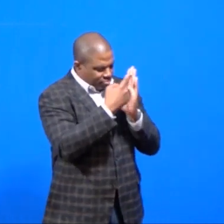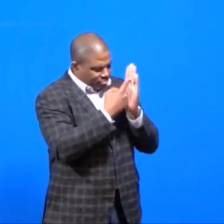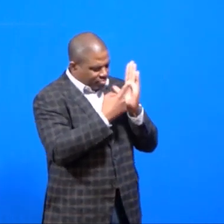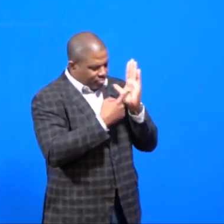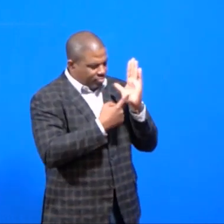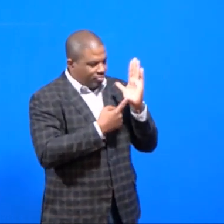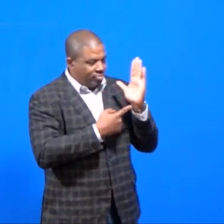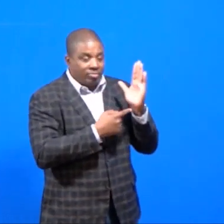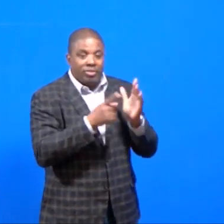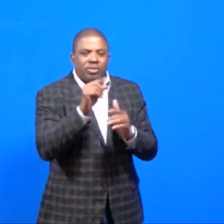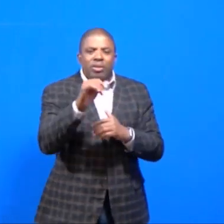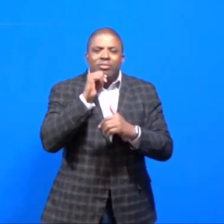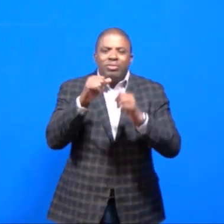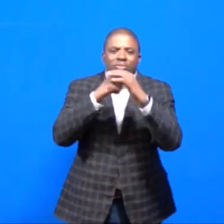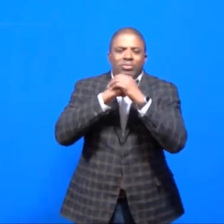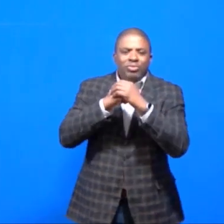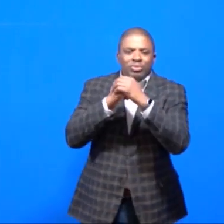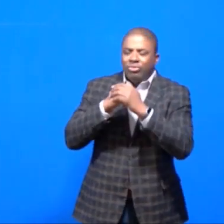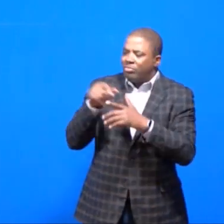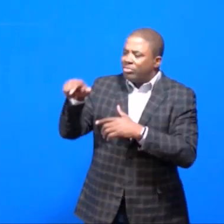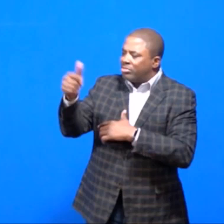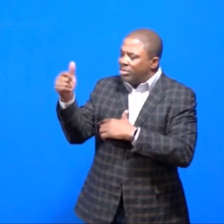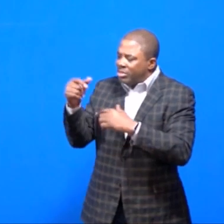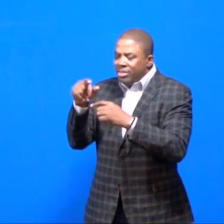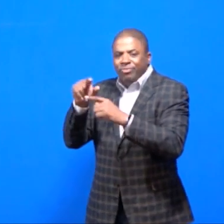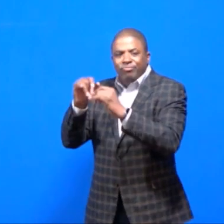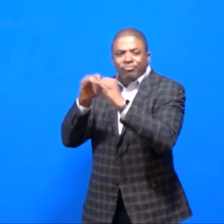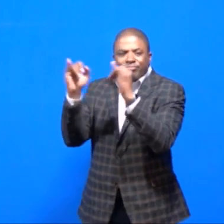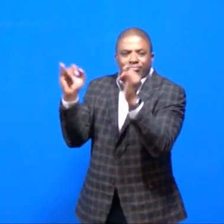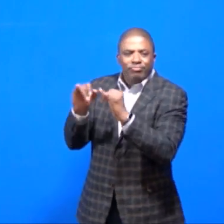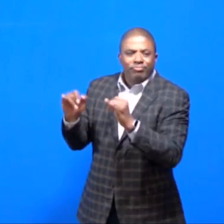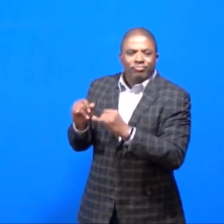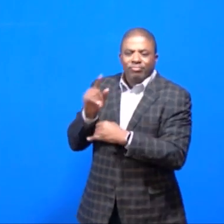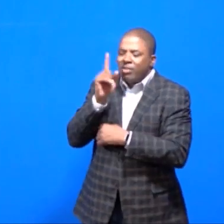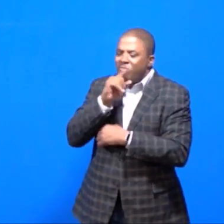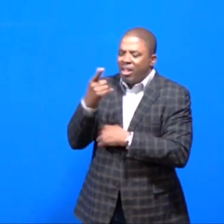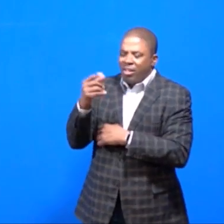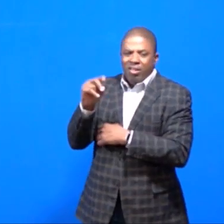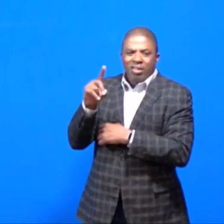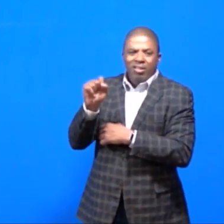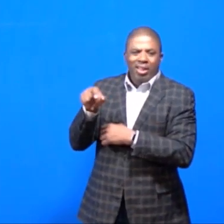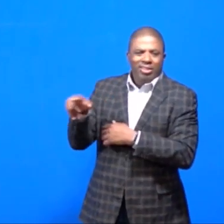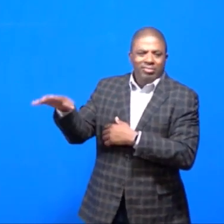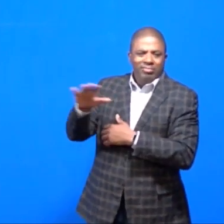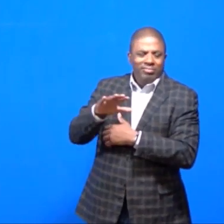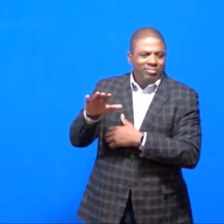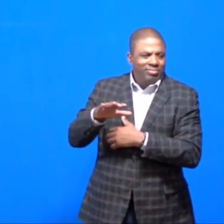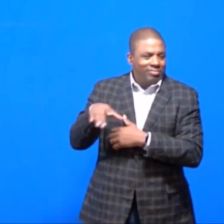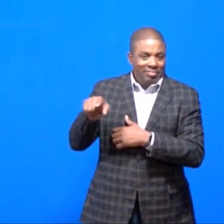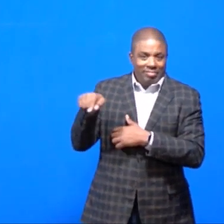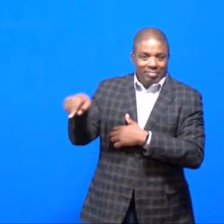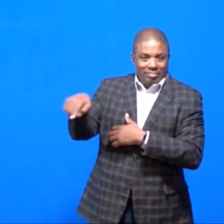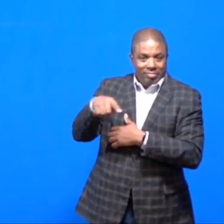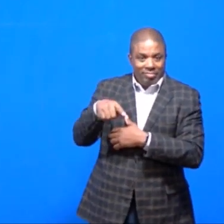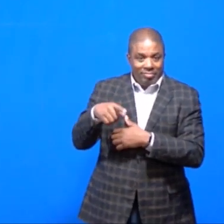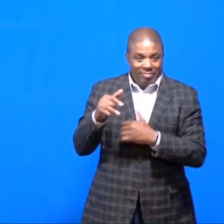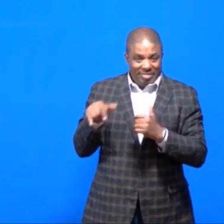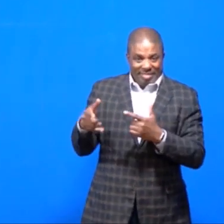Be sure that you obey God's laws and do not worship false idols of the heathen